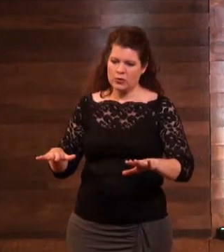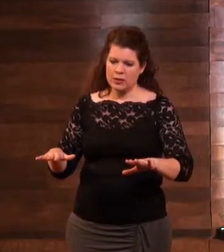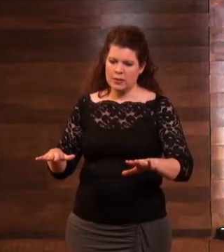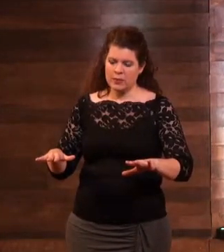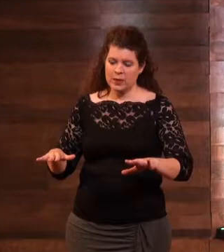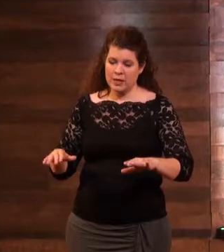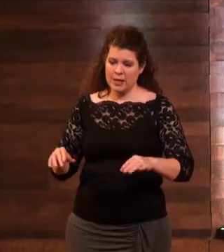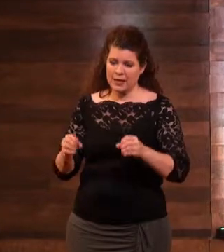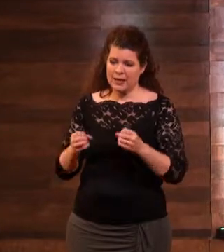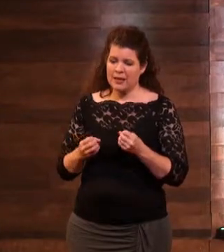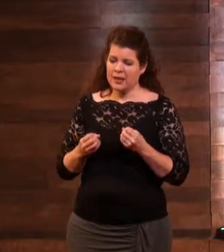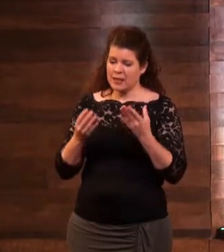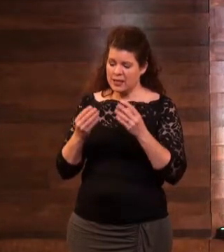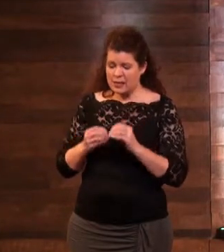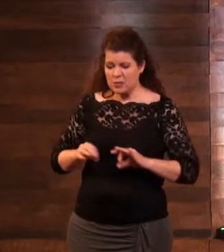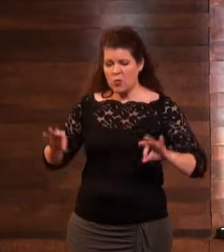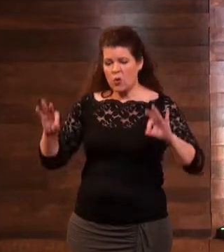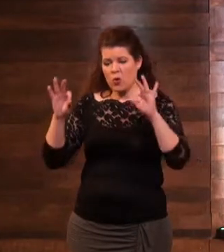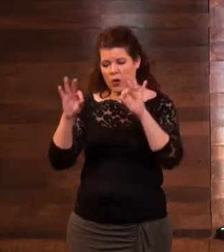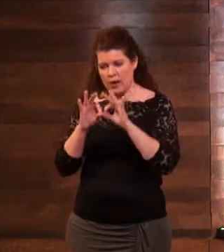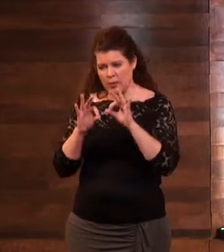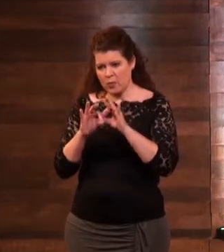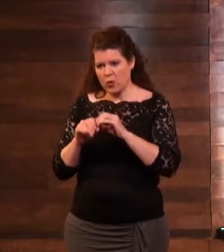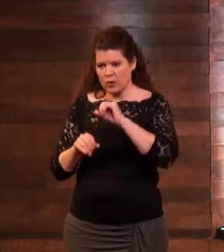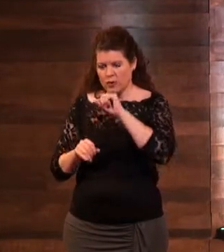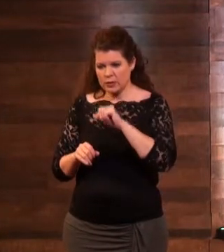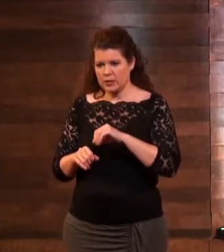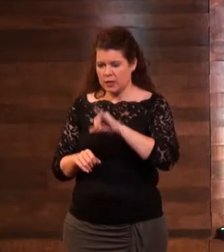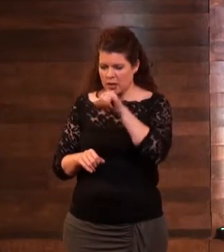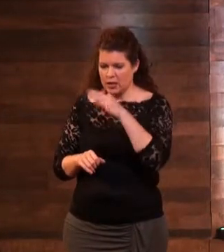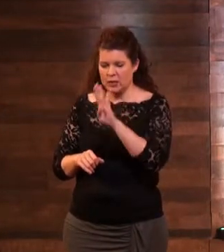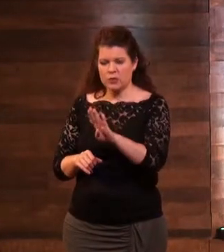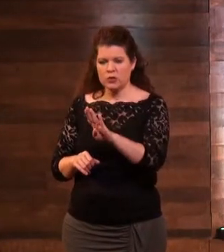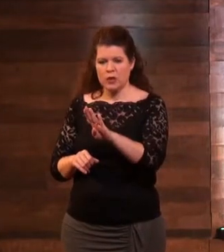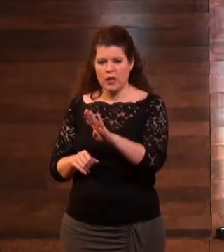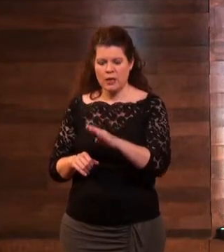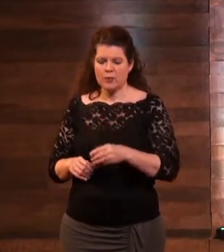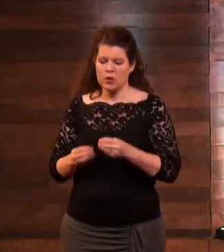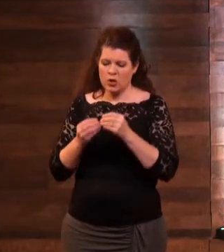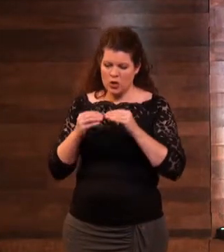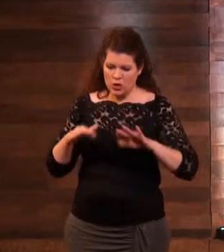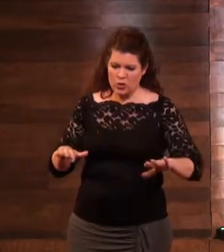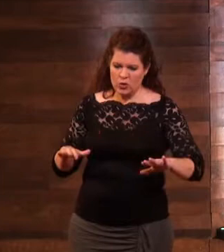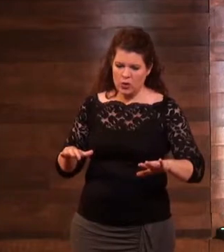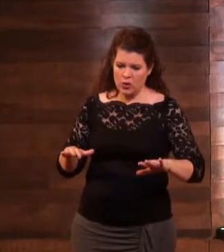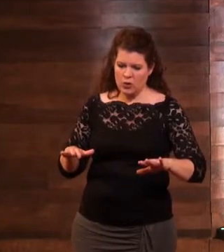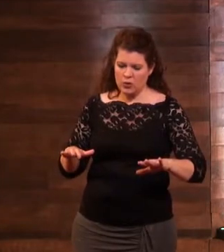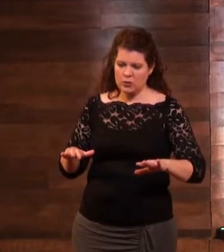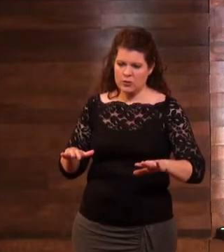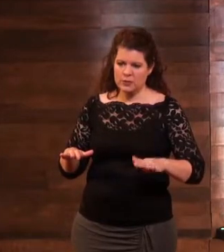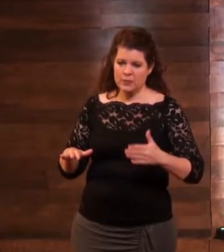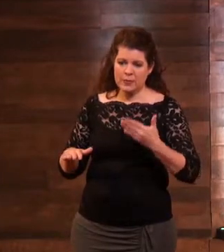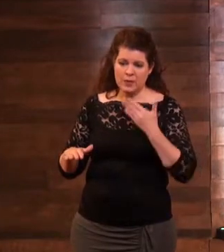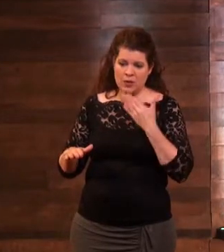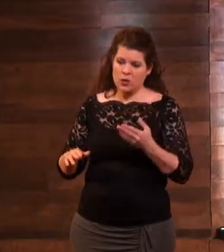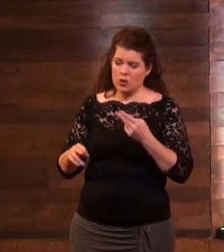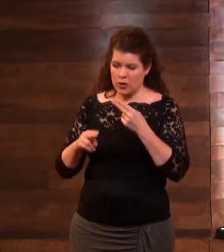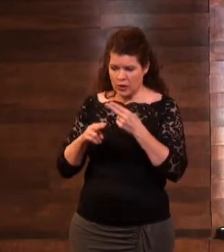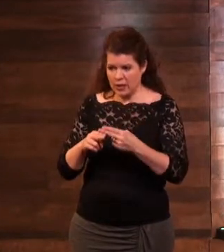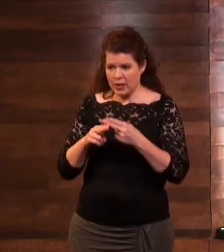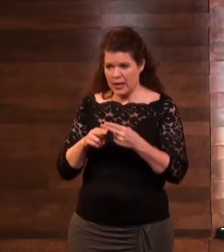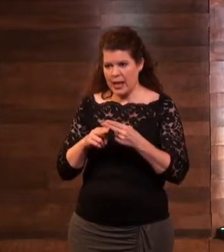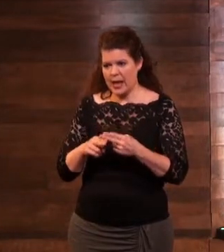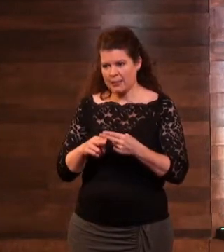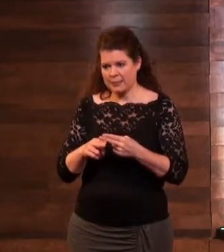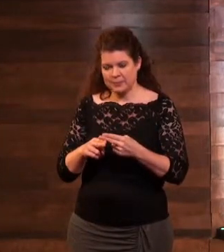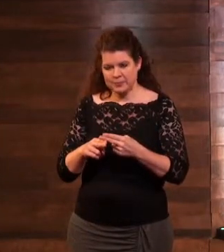your good reputation, your moral authority, your self-esteem, but by far the most important thing you lose is